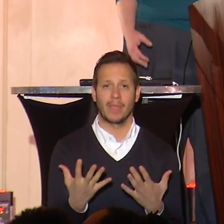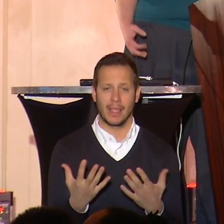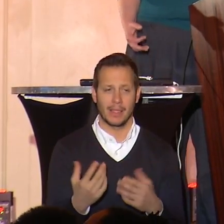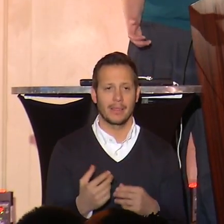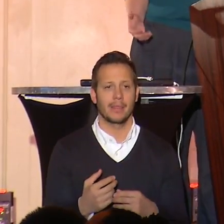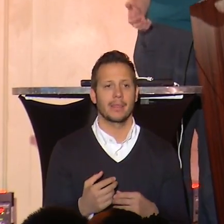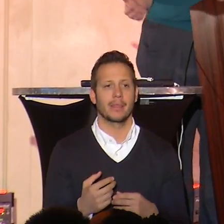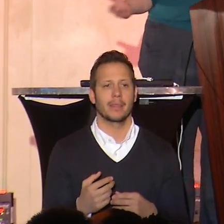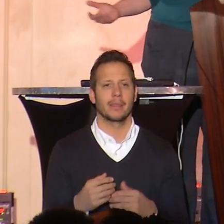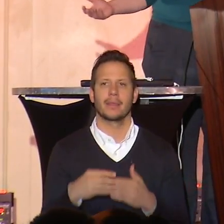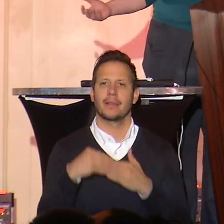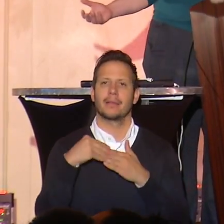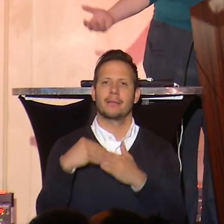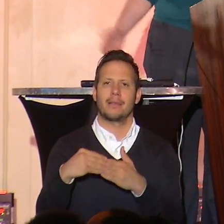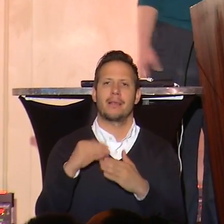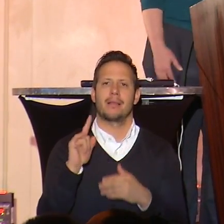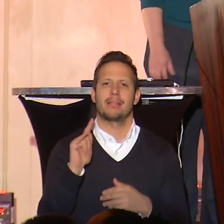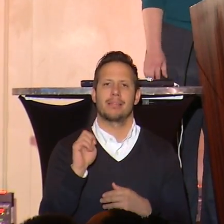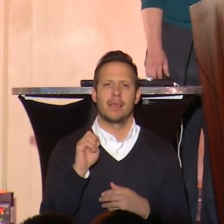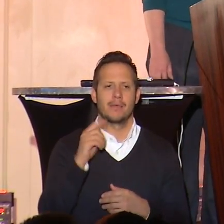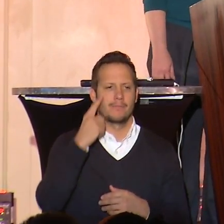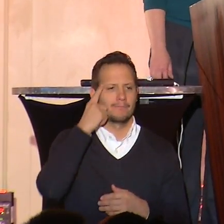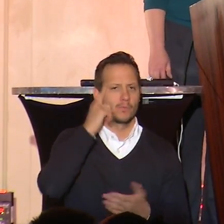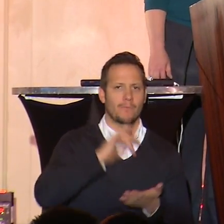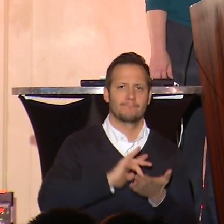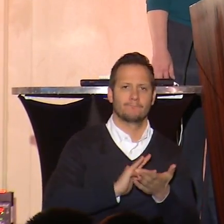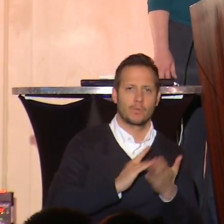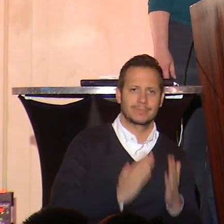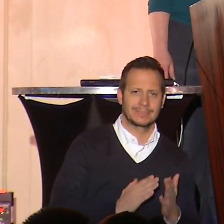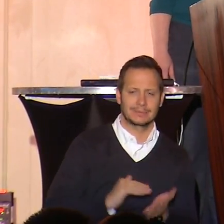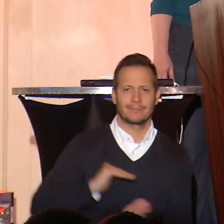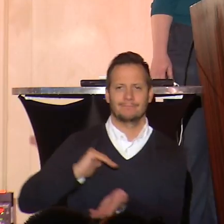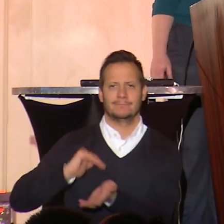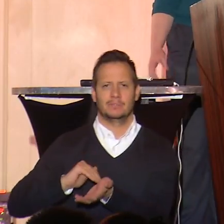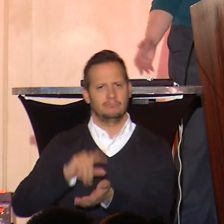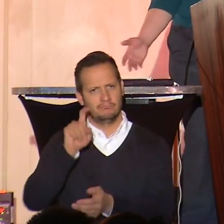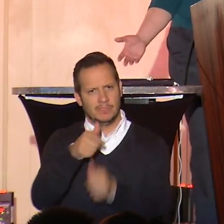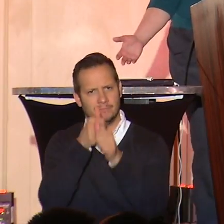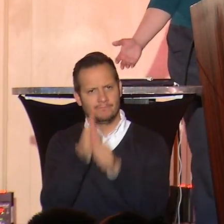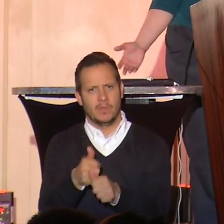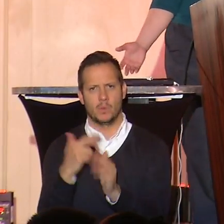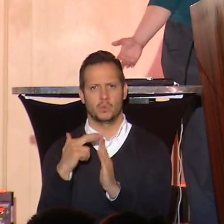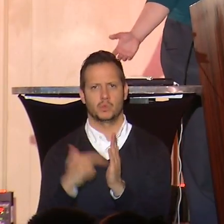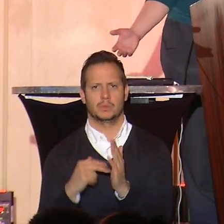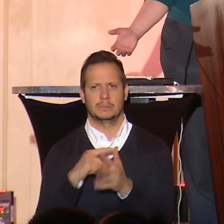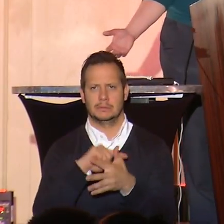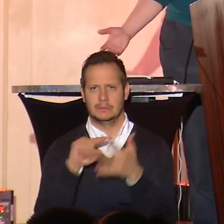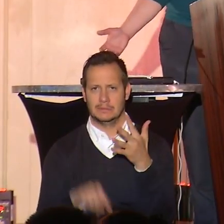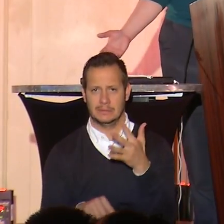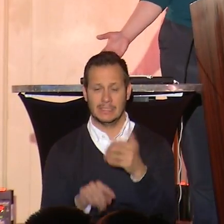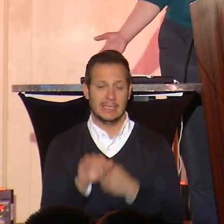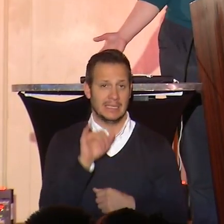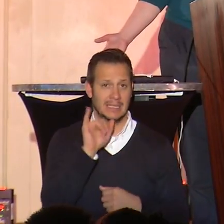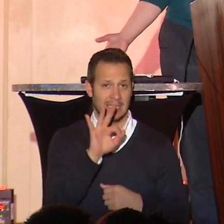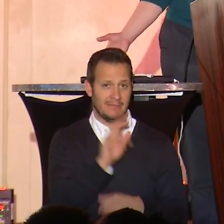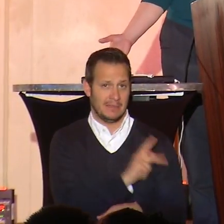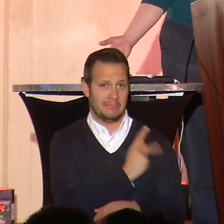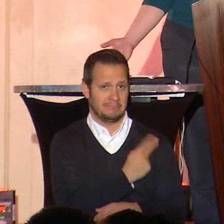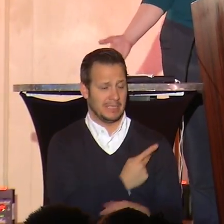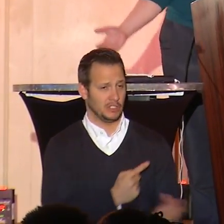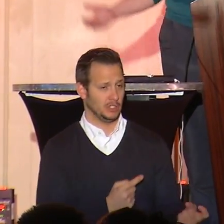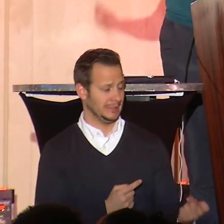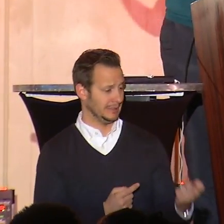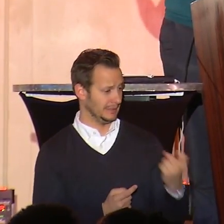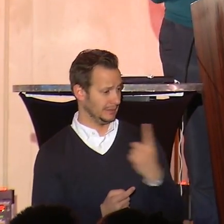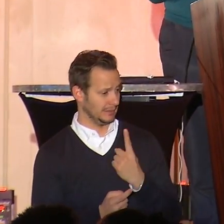is guidelines for pharmacists and physicians to follow, right? So what does a physician need to do if his or her patient says to